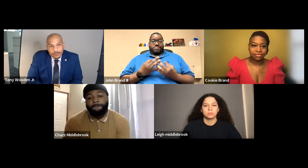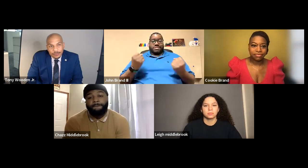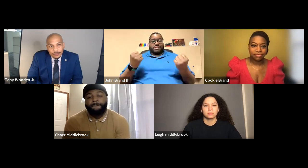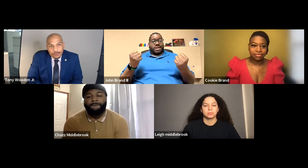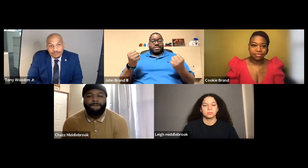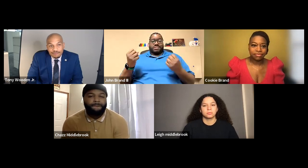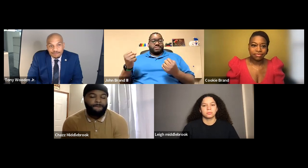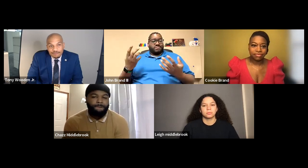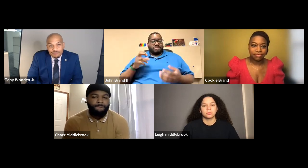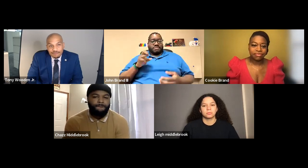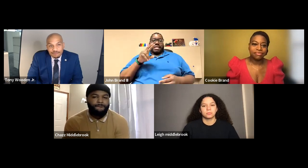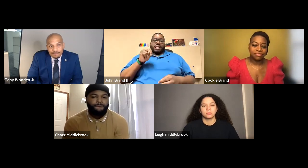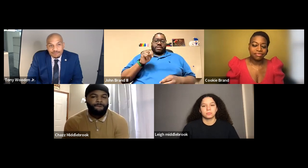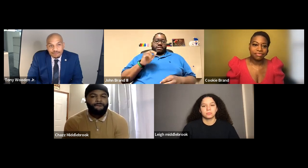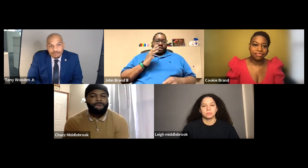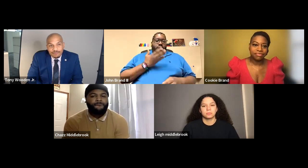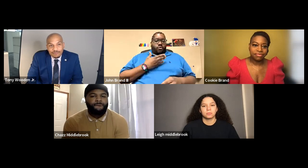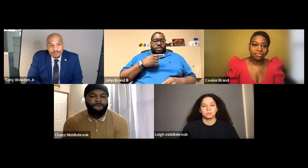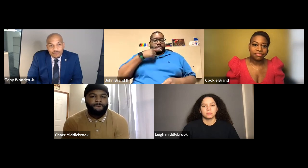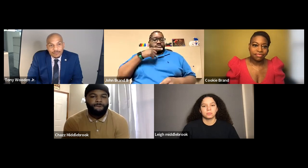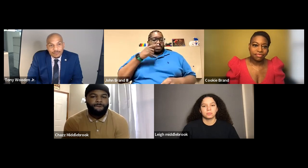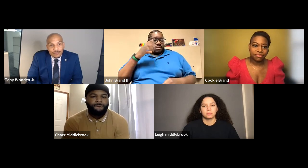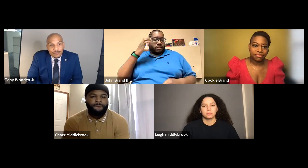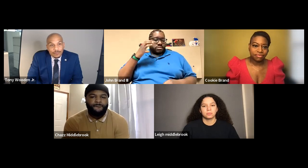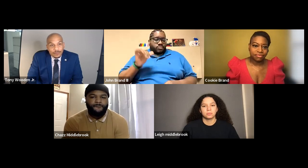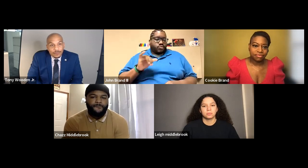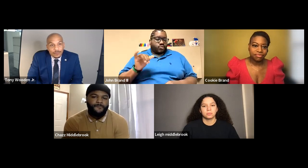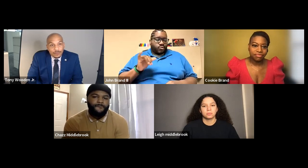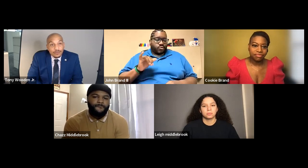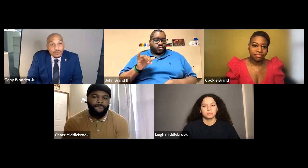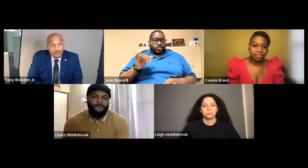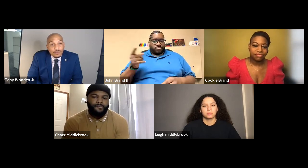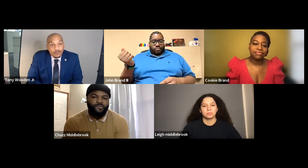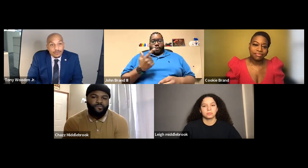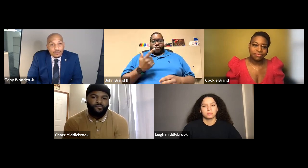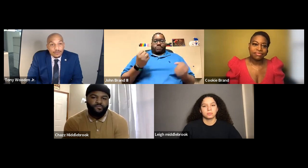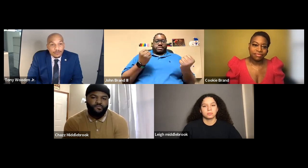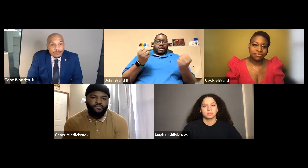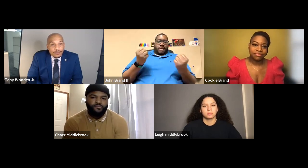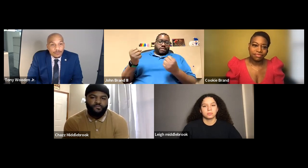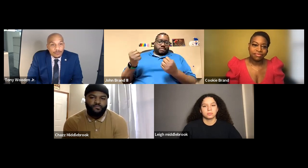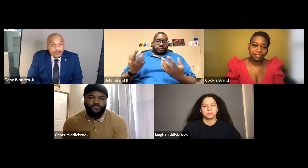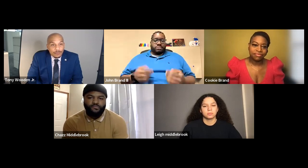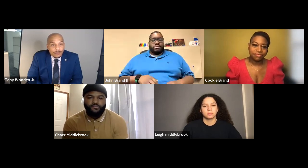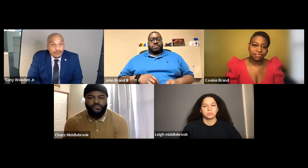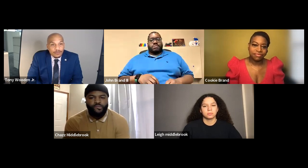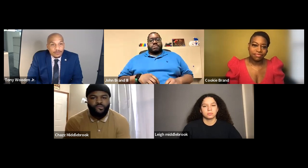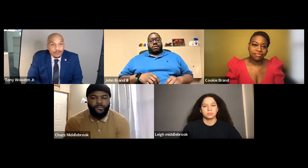of disappointment of not being able to have communication access, because even our hearing cousins all signed. And